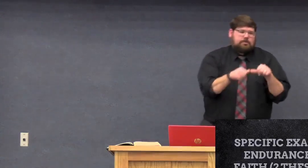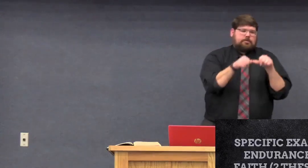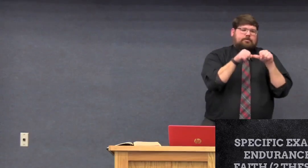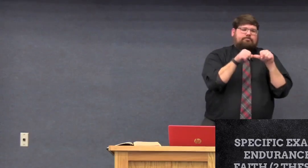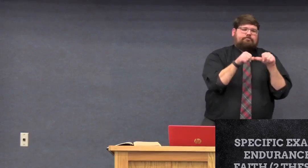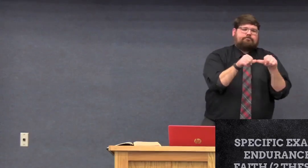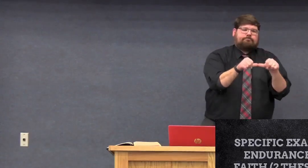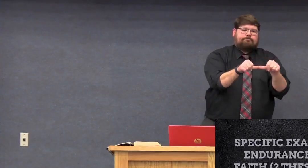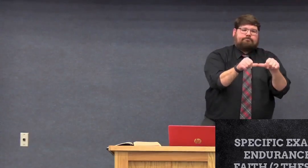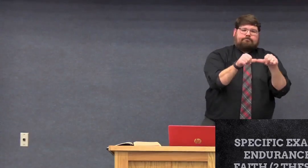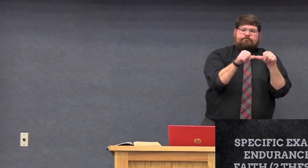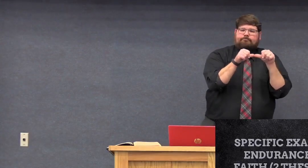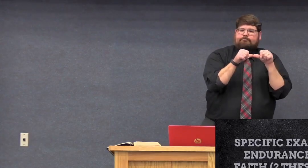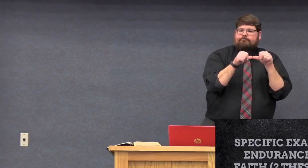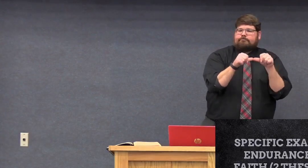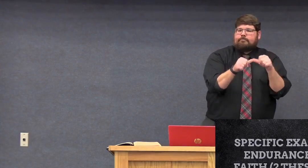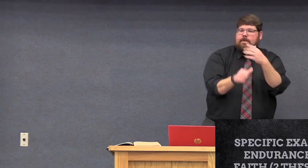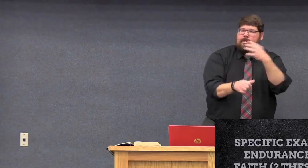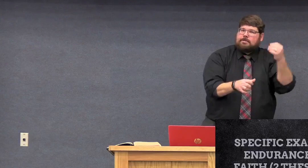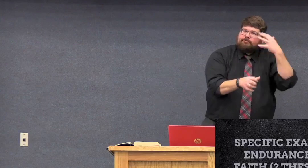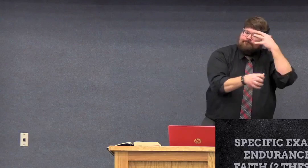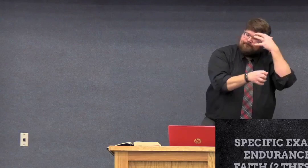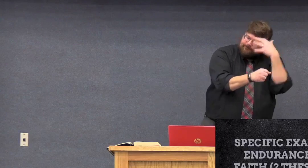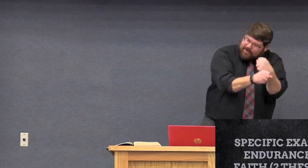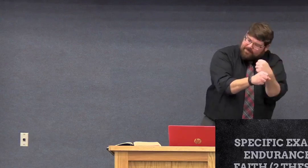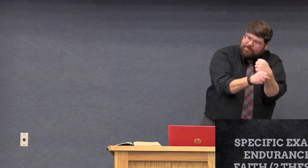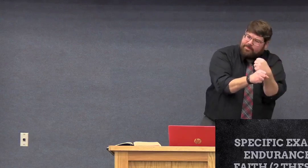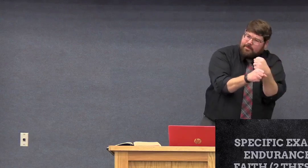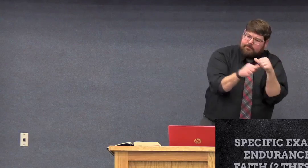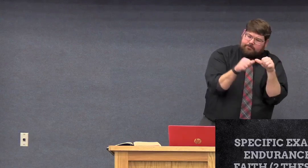have also their endurance and faith.